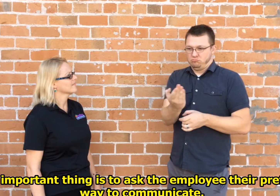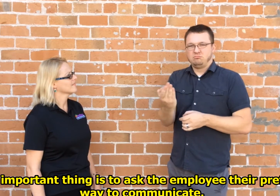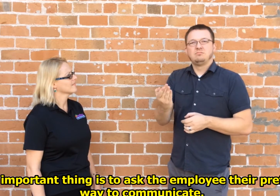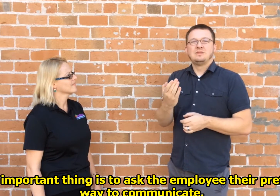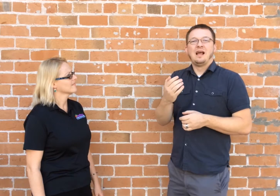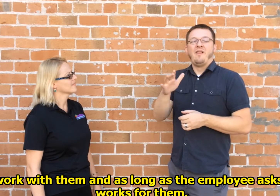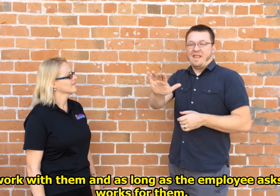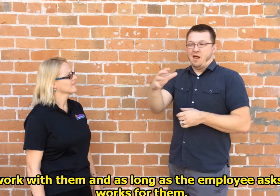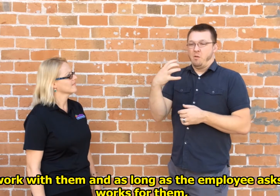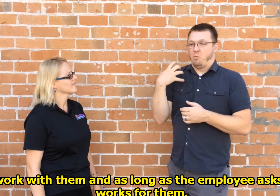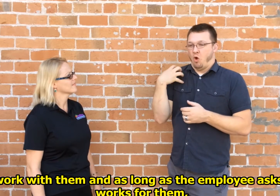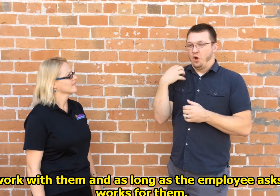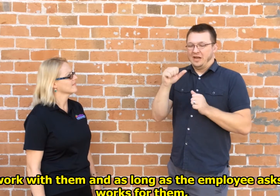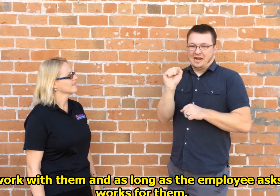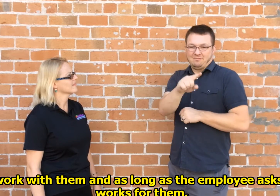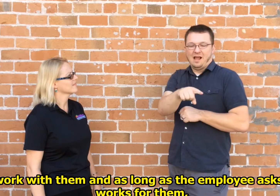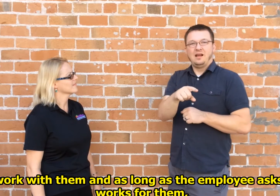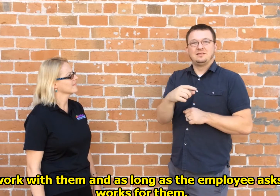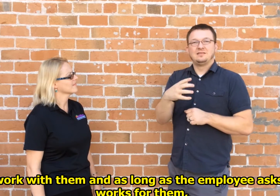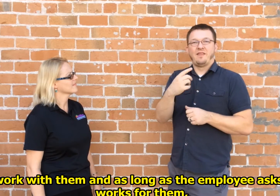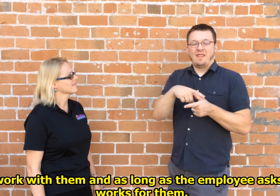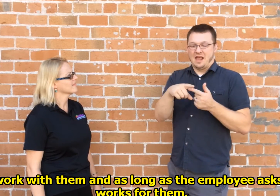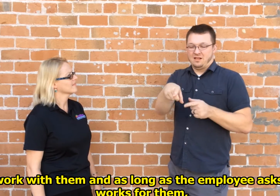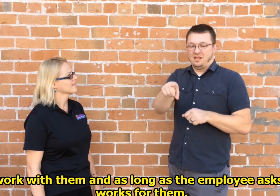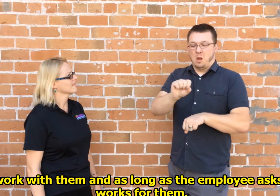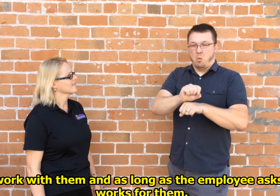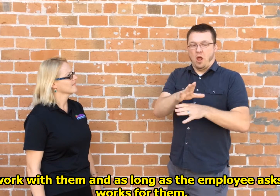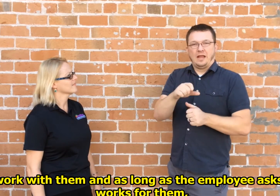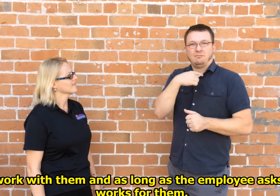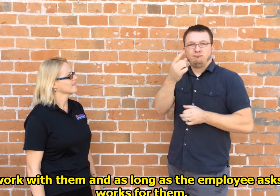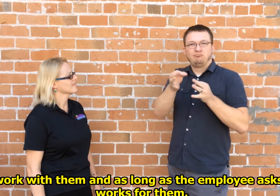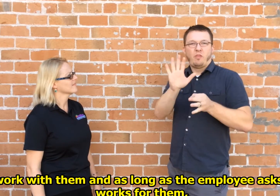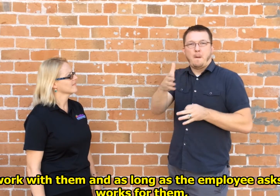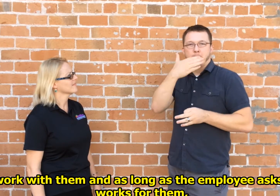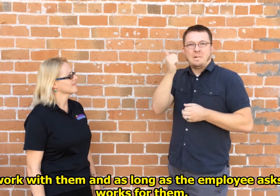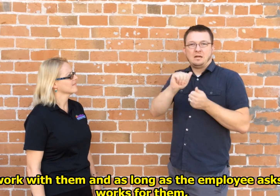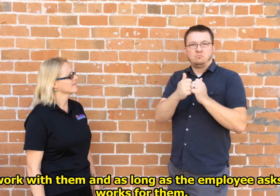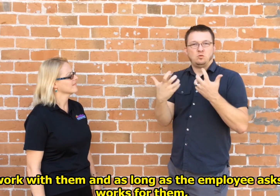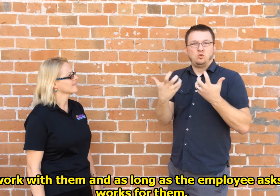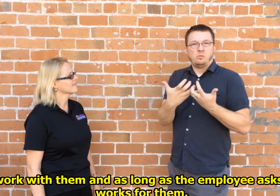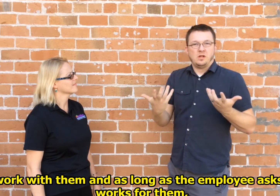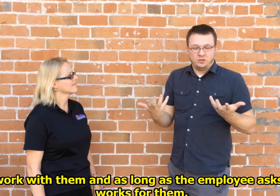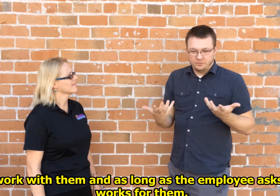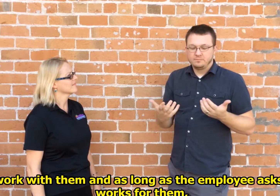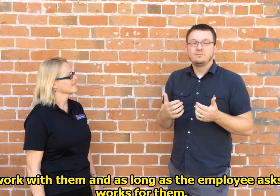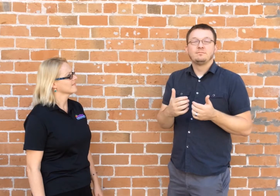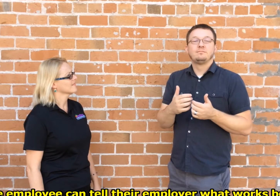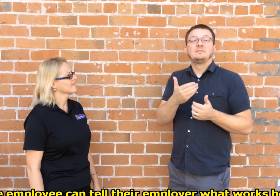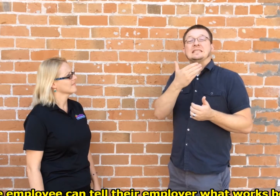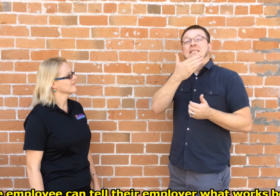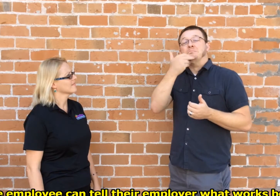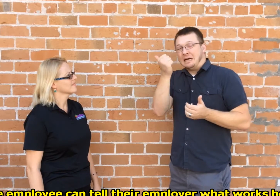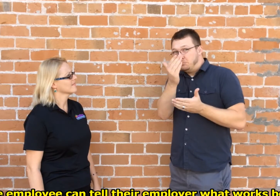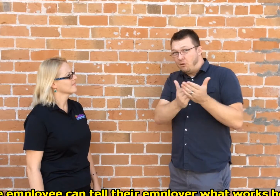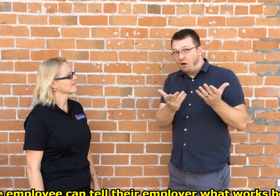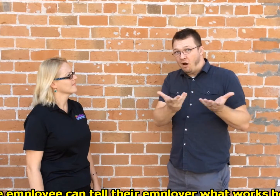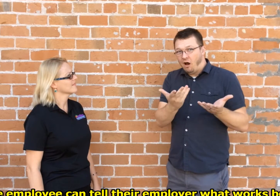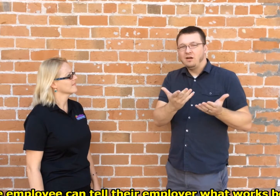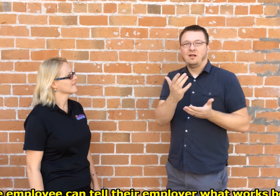communicate. You work with them, and as long as the employee asks what works for them, the employee can tell their employer what